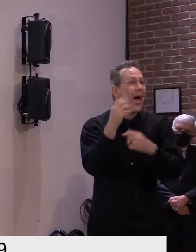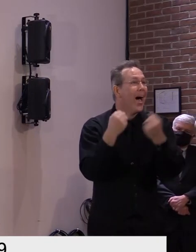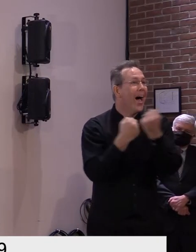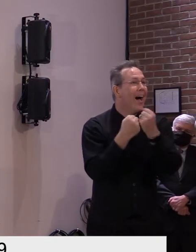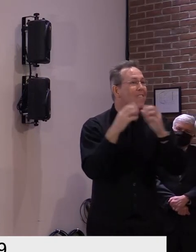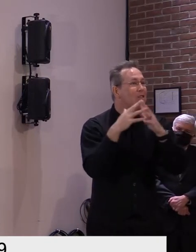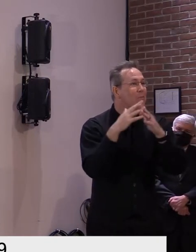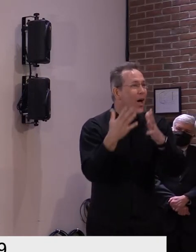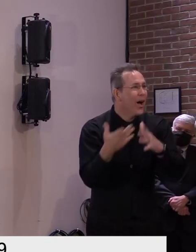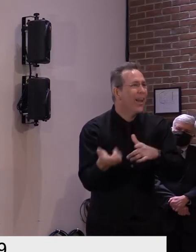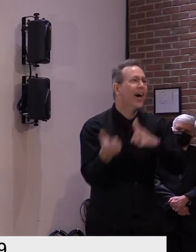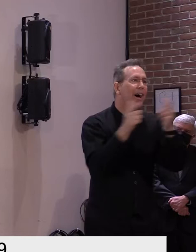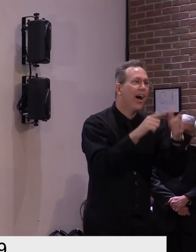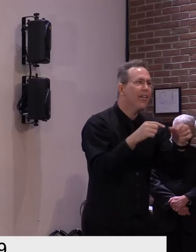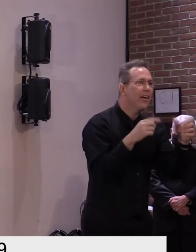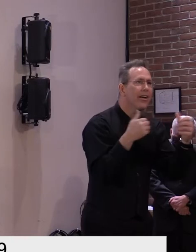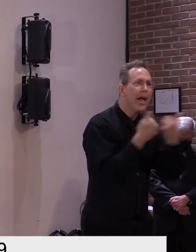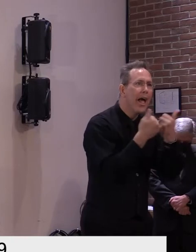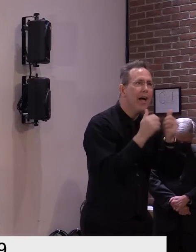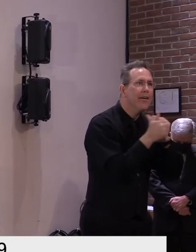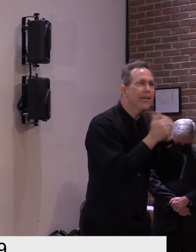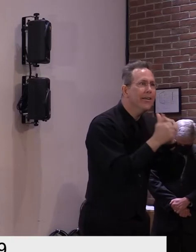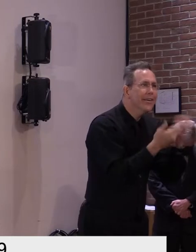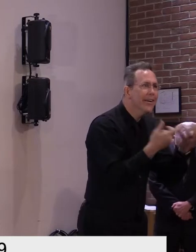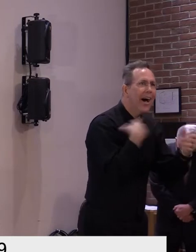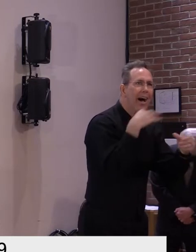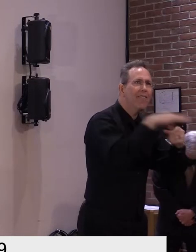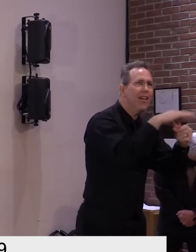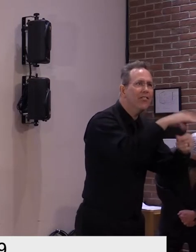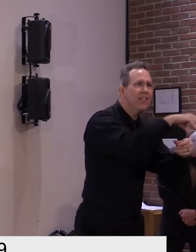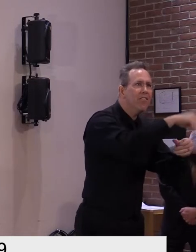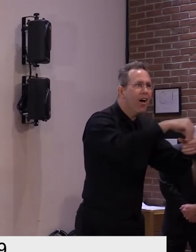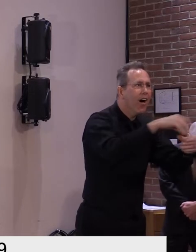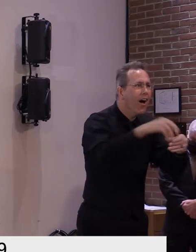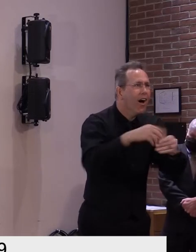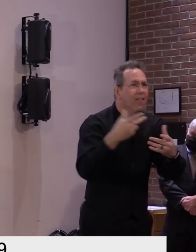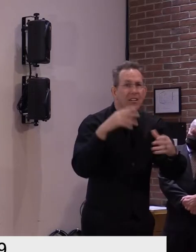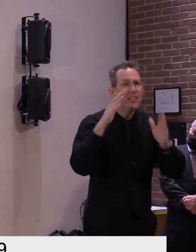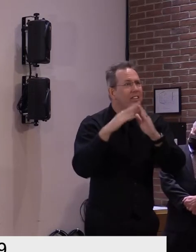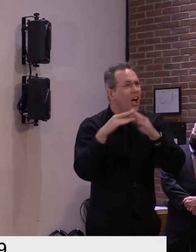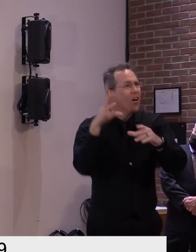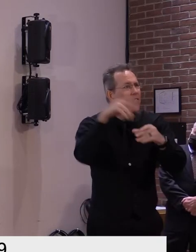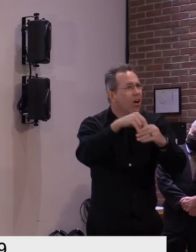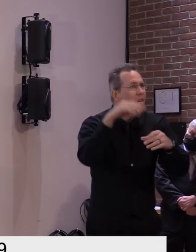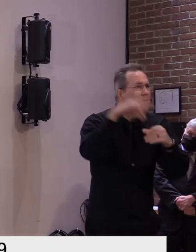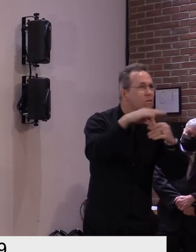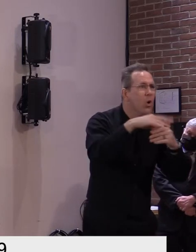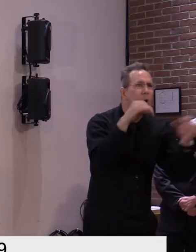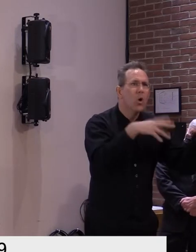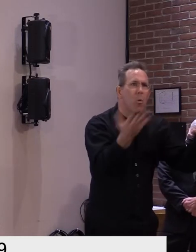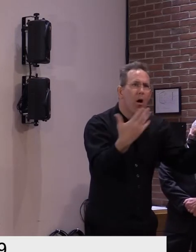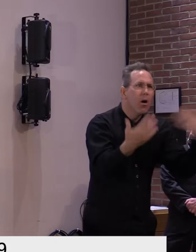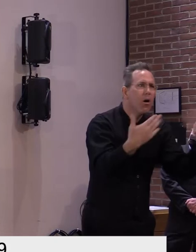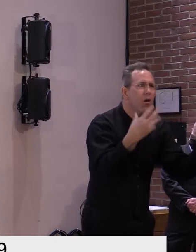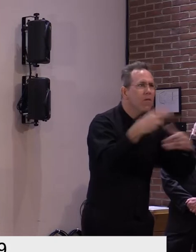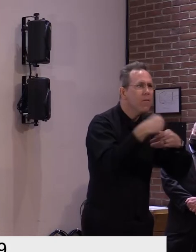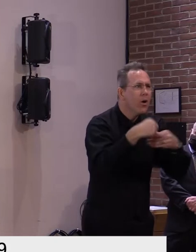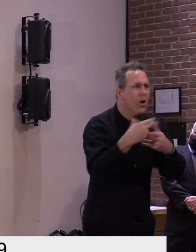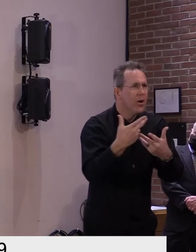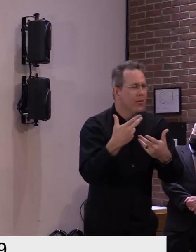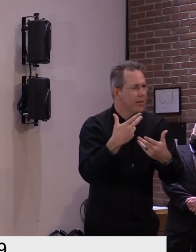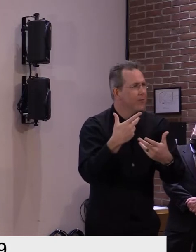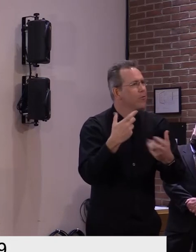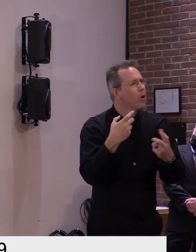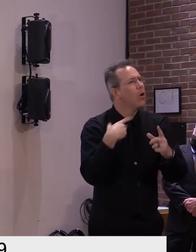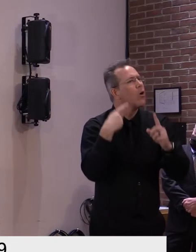elections that we have along the way, and town voting and so forth. So if it's good for the big